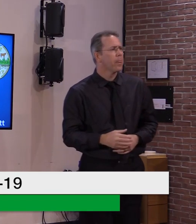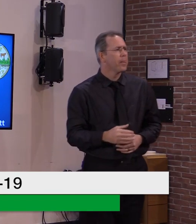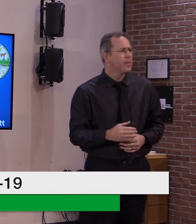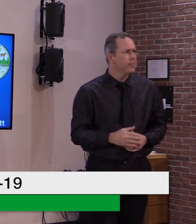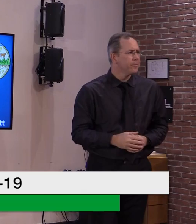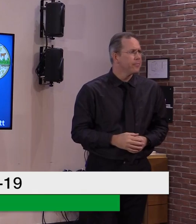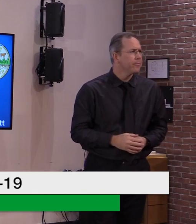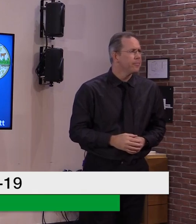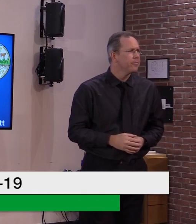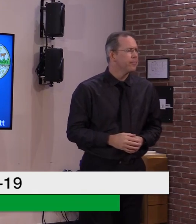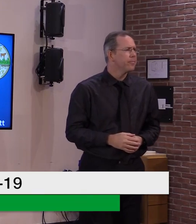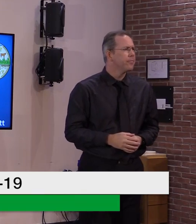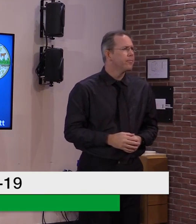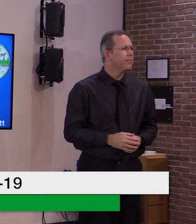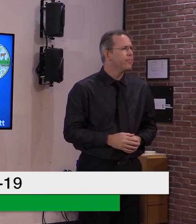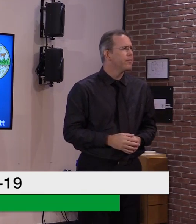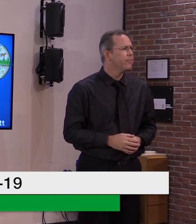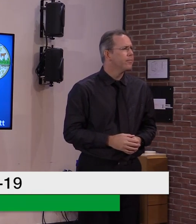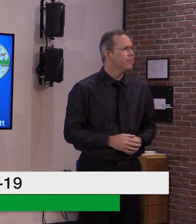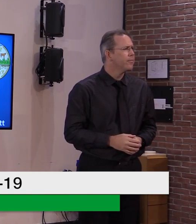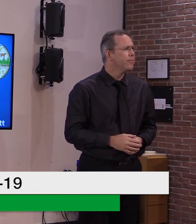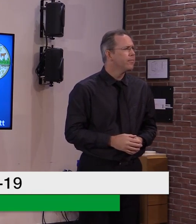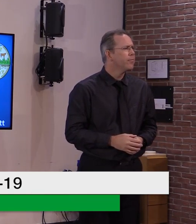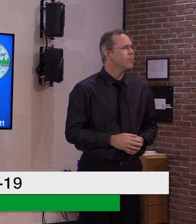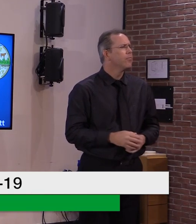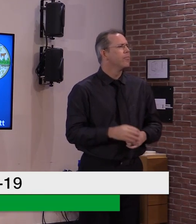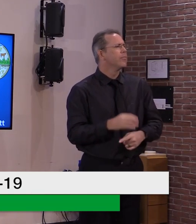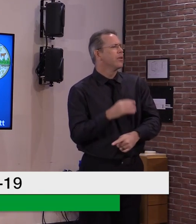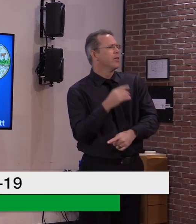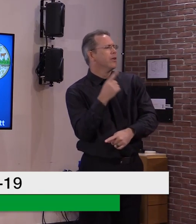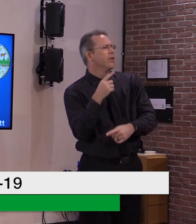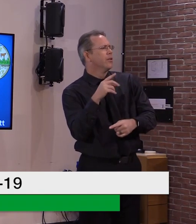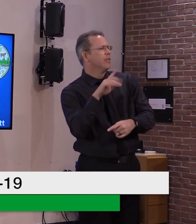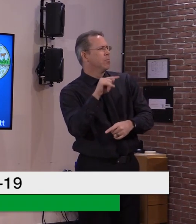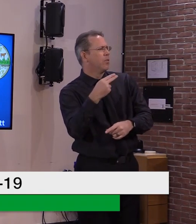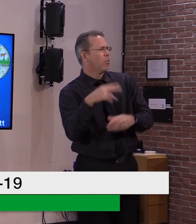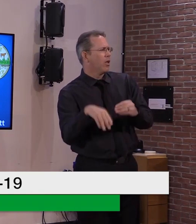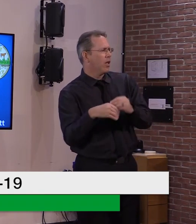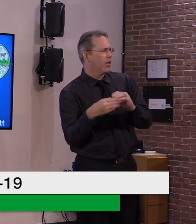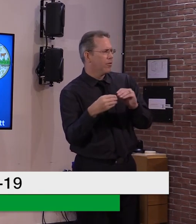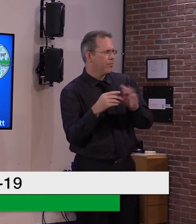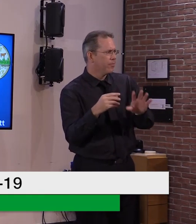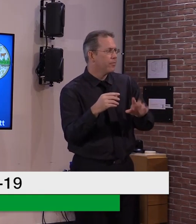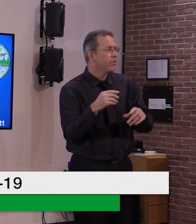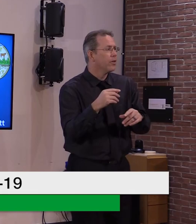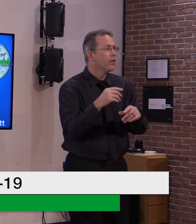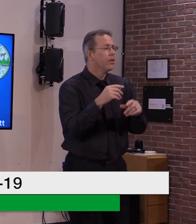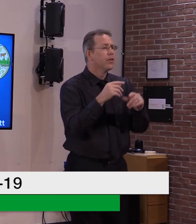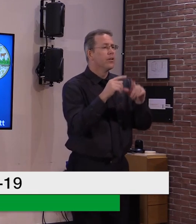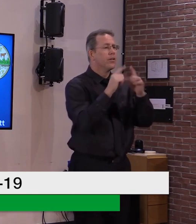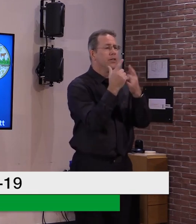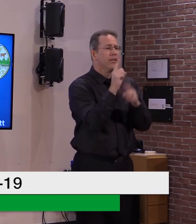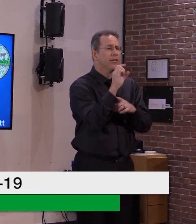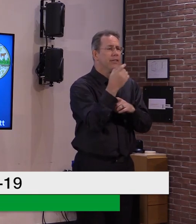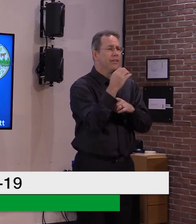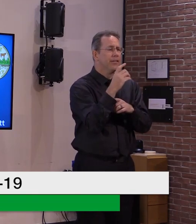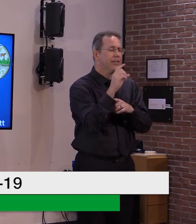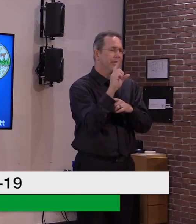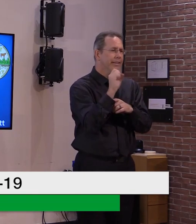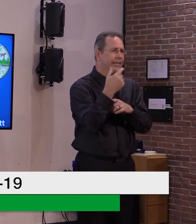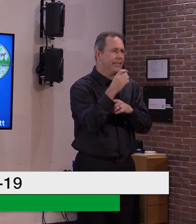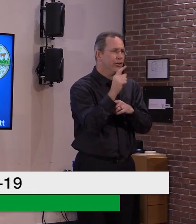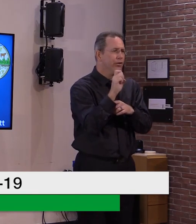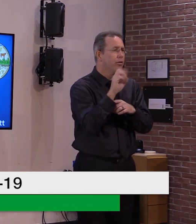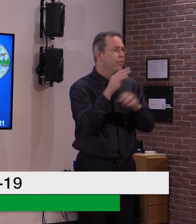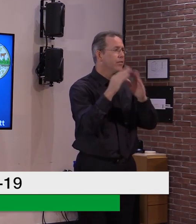helping both commissioner levine and myself meet with local officials and convey information to local officials